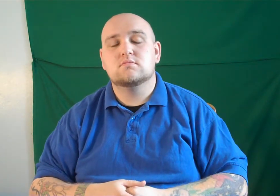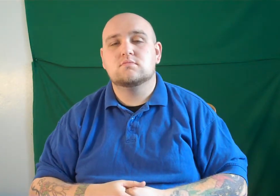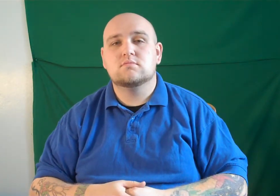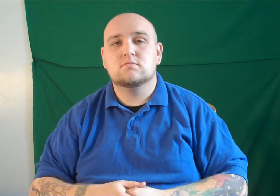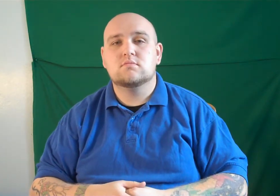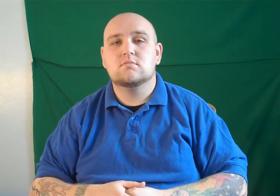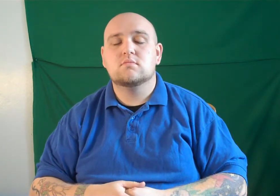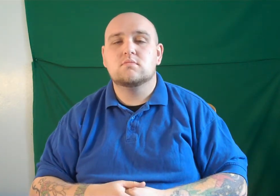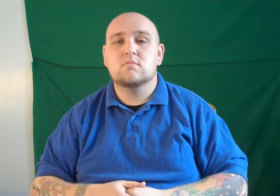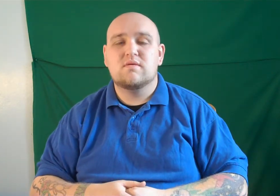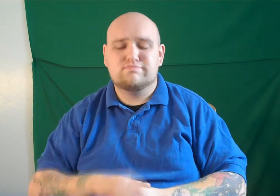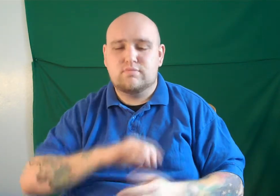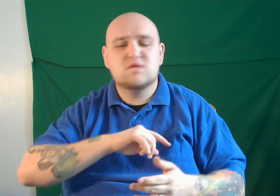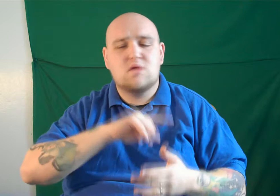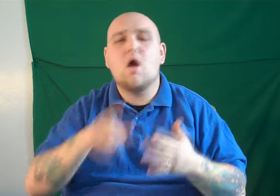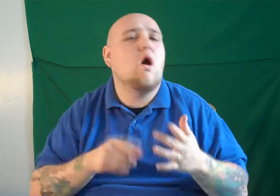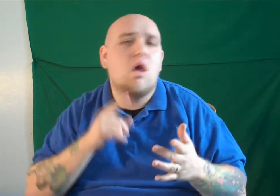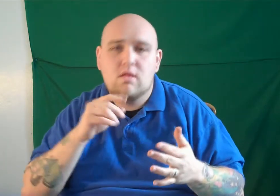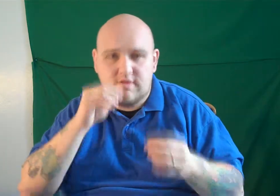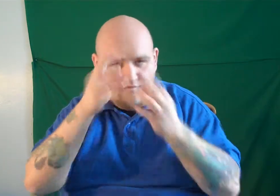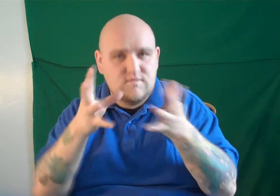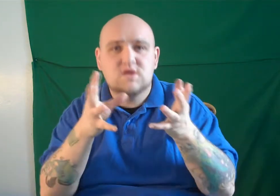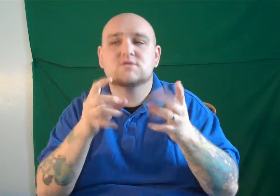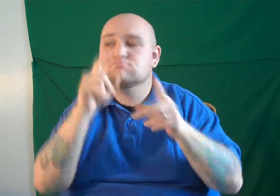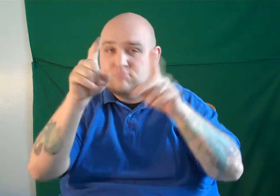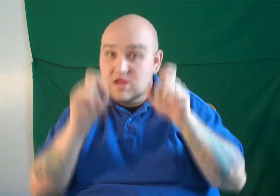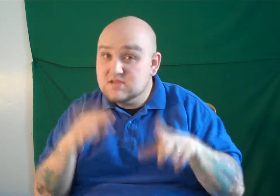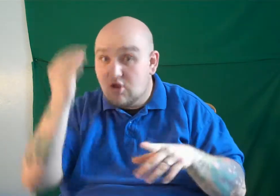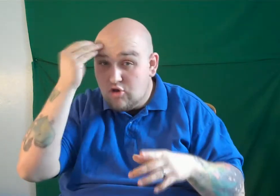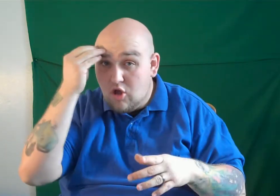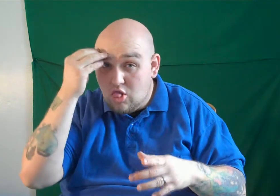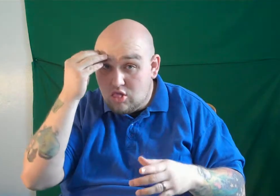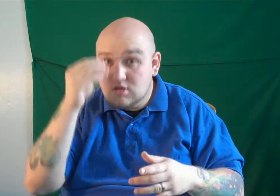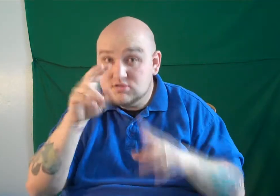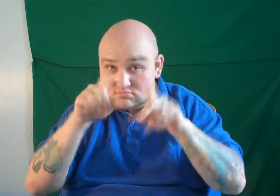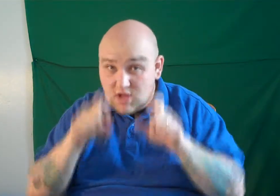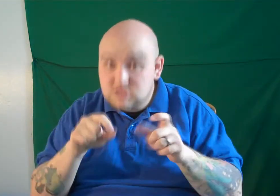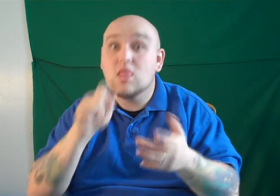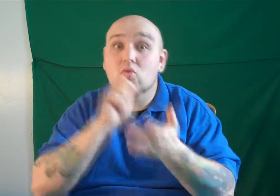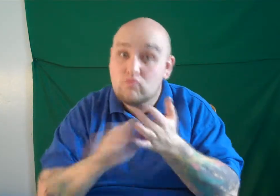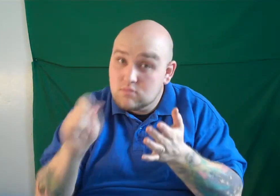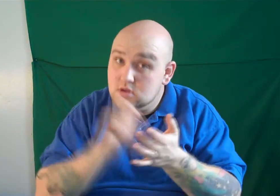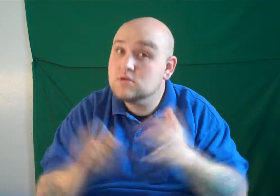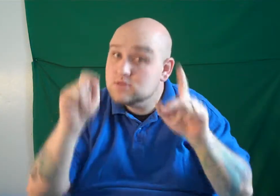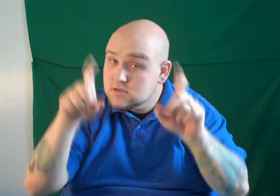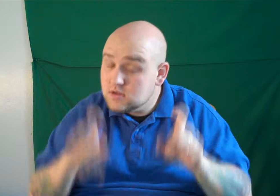This is all information that you'll be tested on in the knowledge portion, the written test. So you're going to want to make sure that you